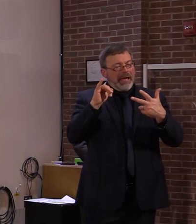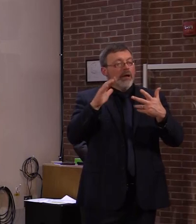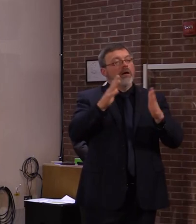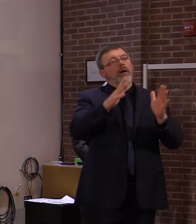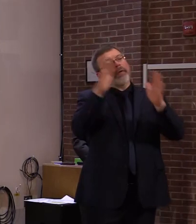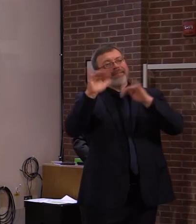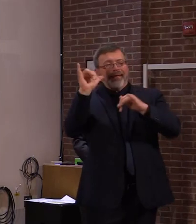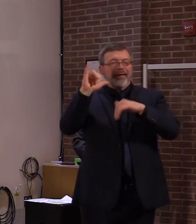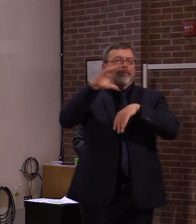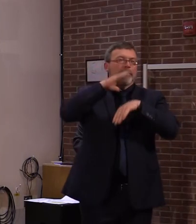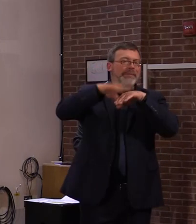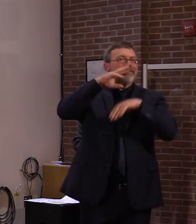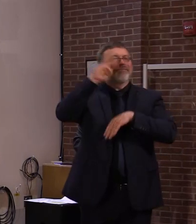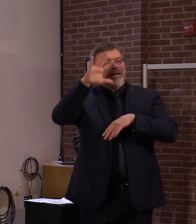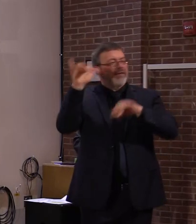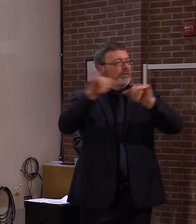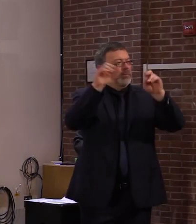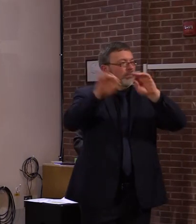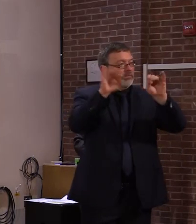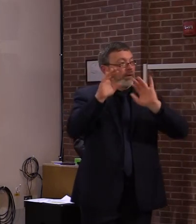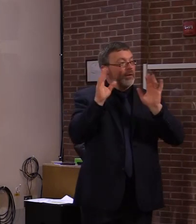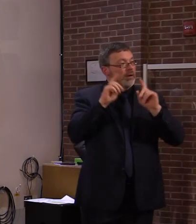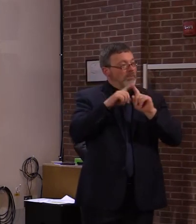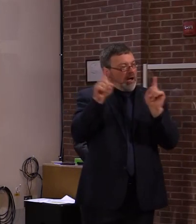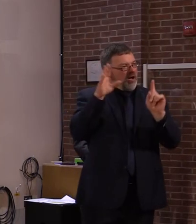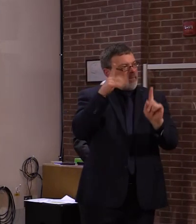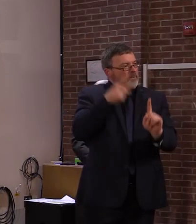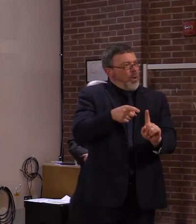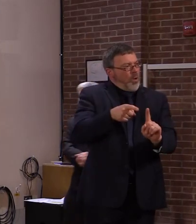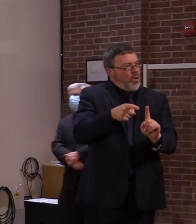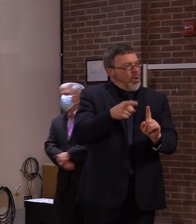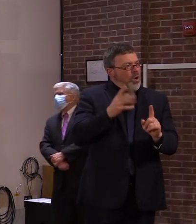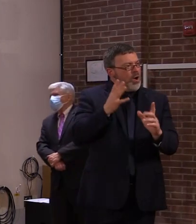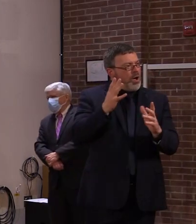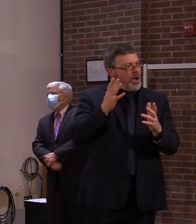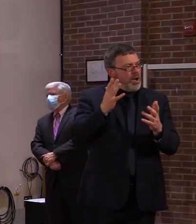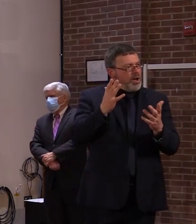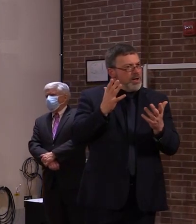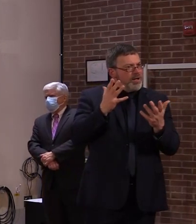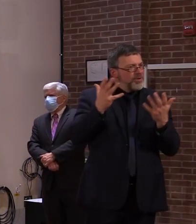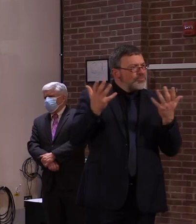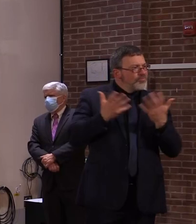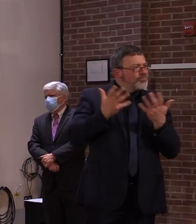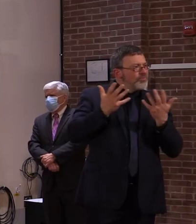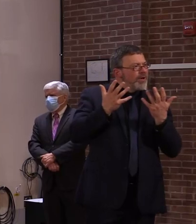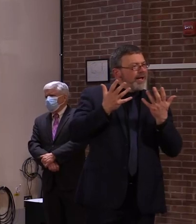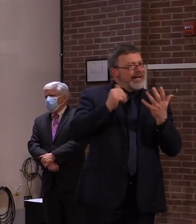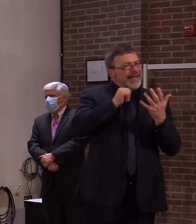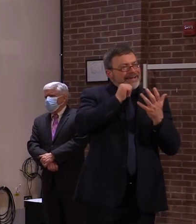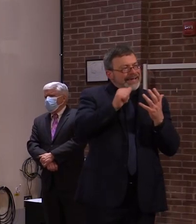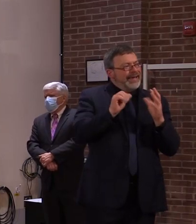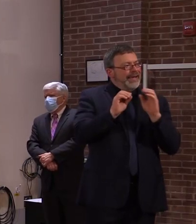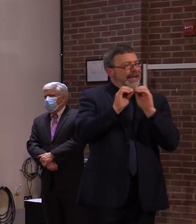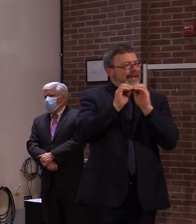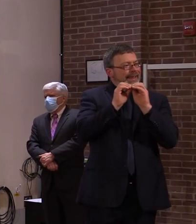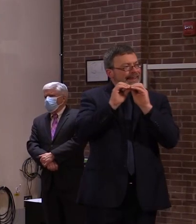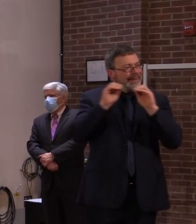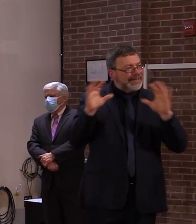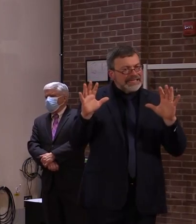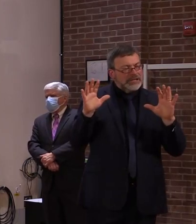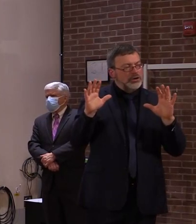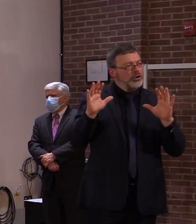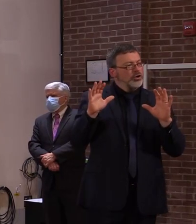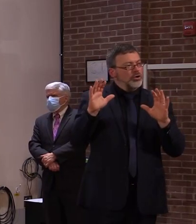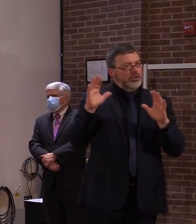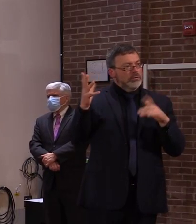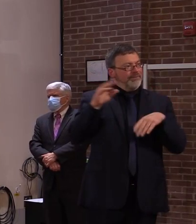conditions. But there's not a qualifier in that first recommendation, and people are